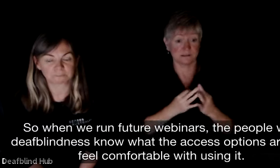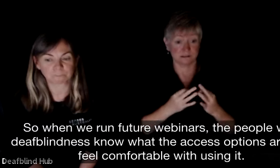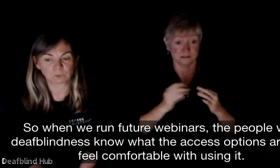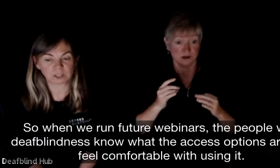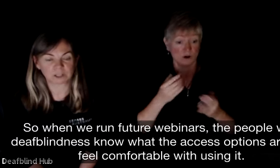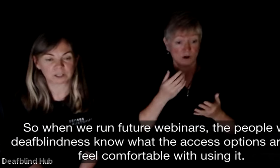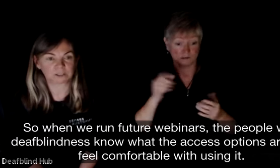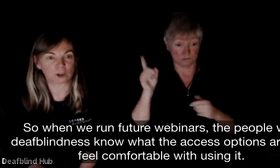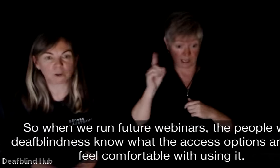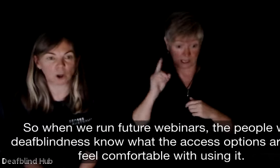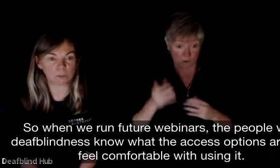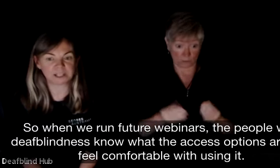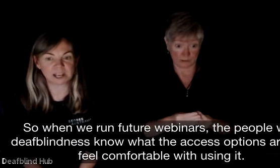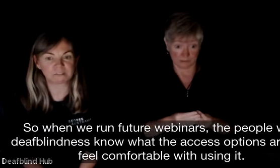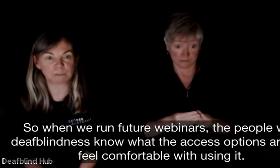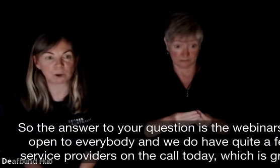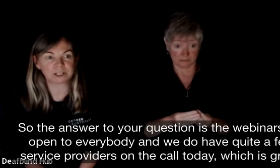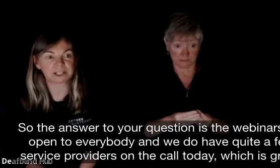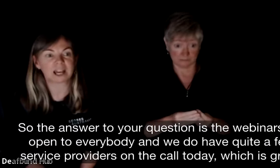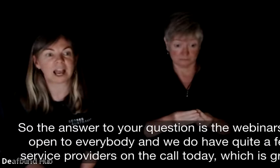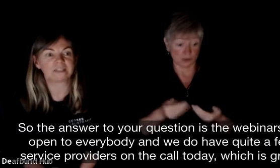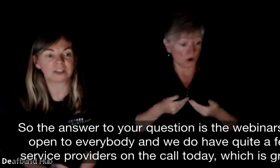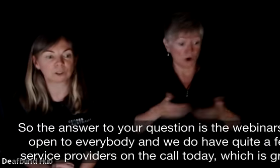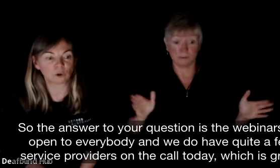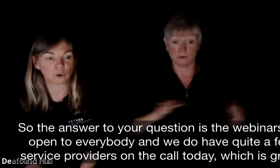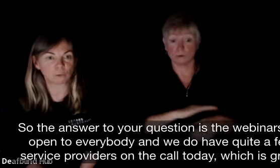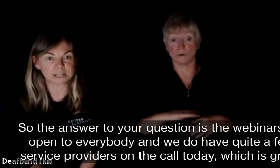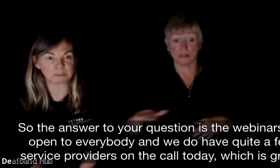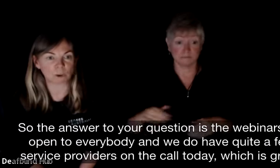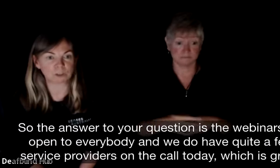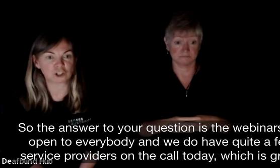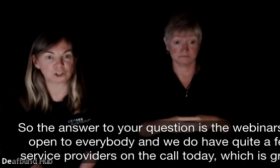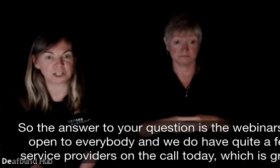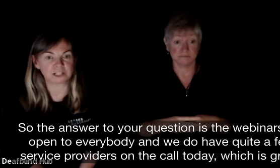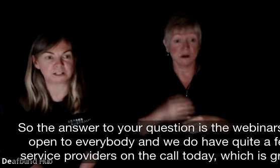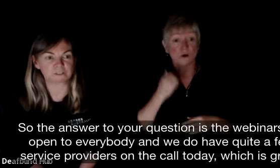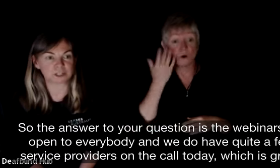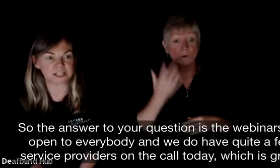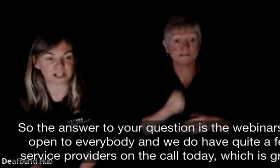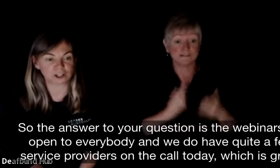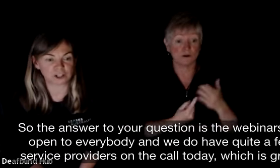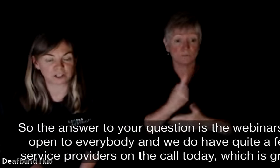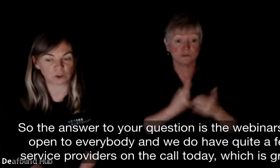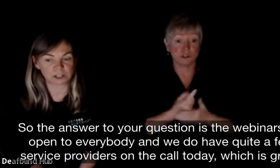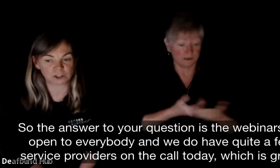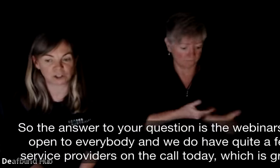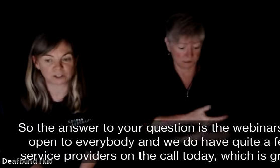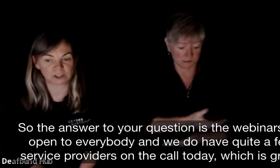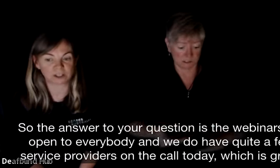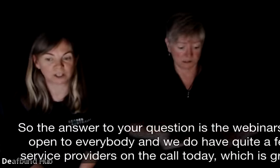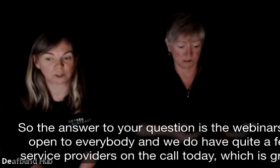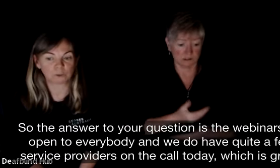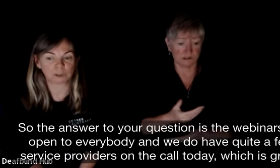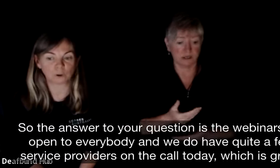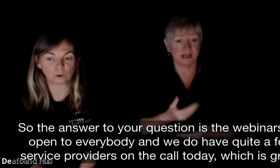great. So open to everybody, and there will always be opportunity for discussion and